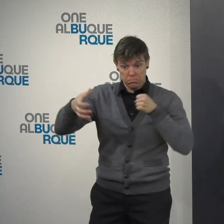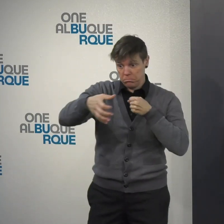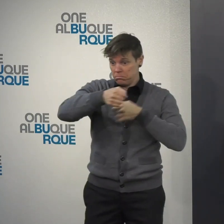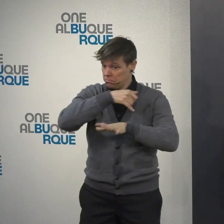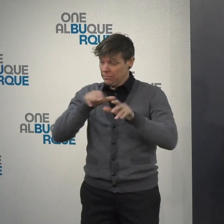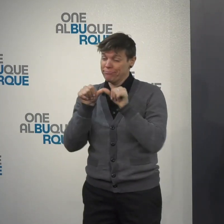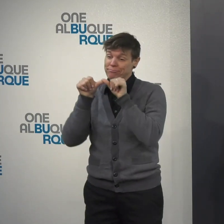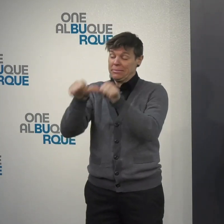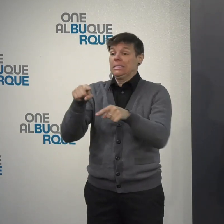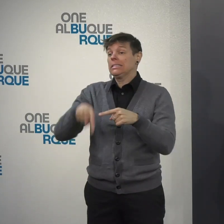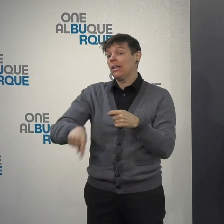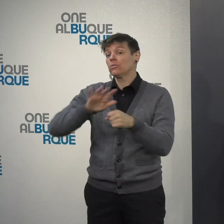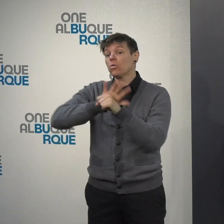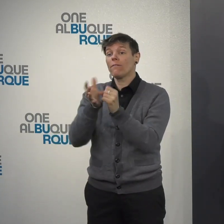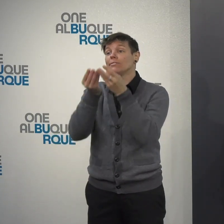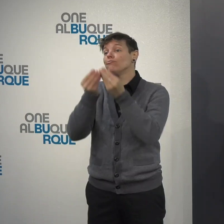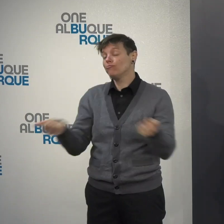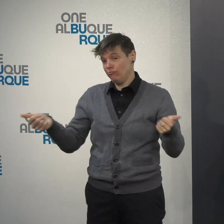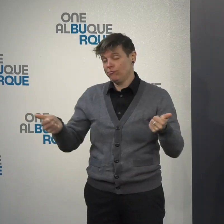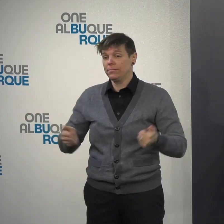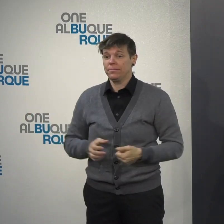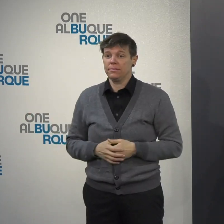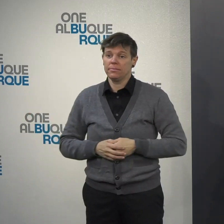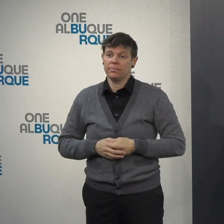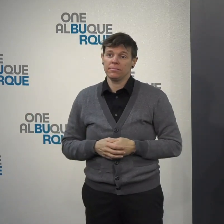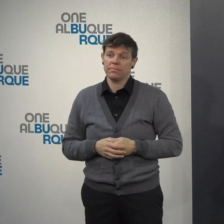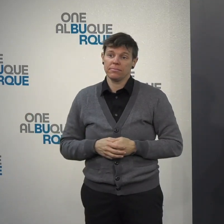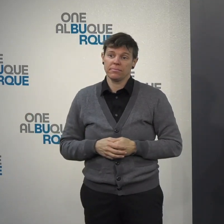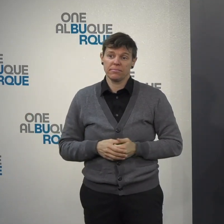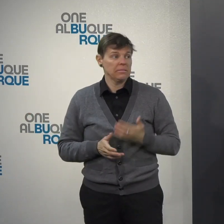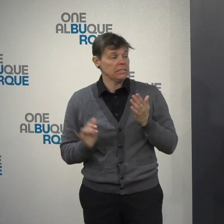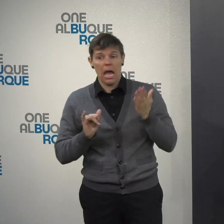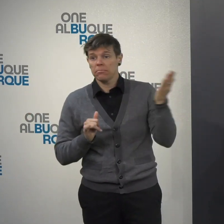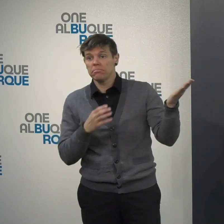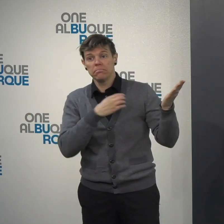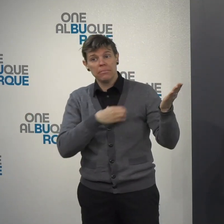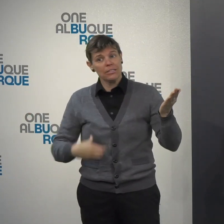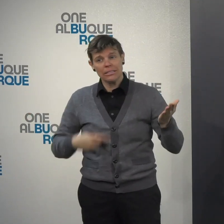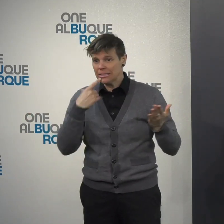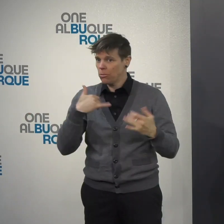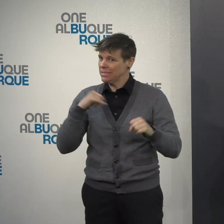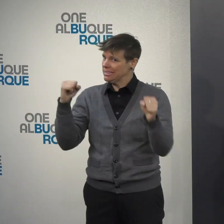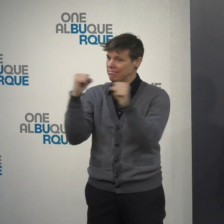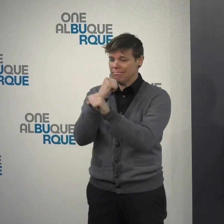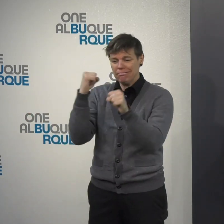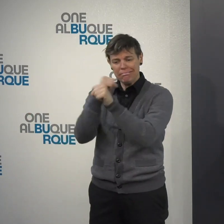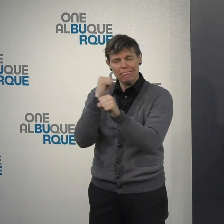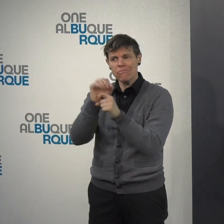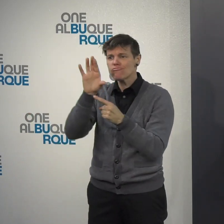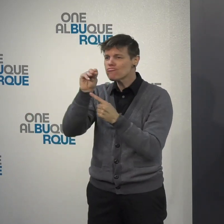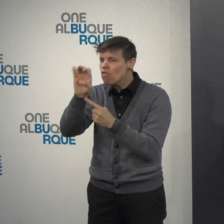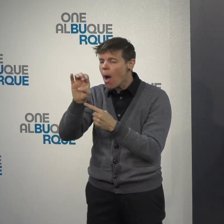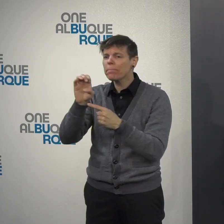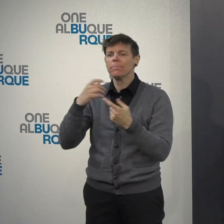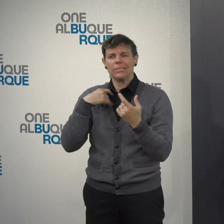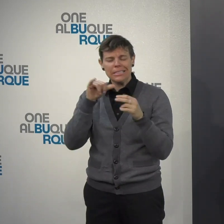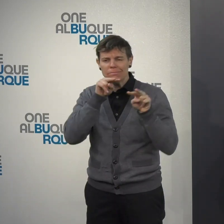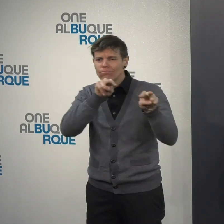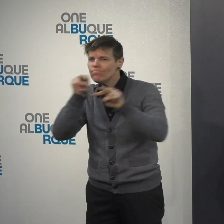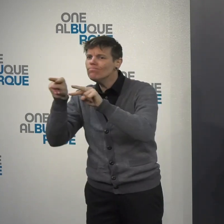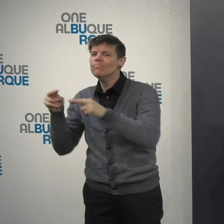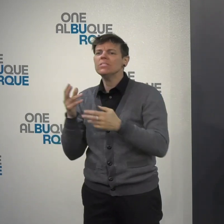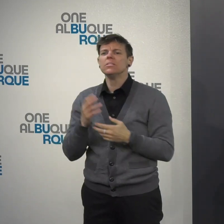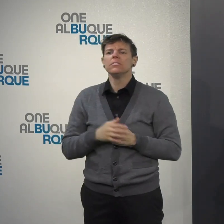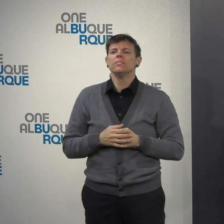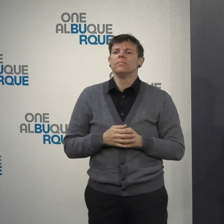seen stories again, some of the arrests that they're making. I mean, these people, they have to go close contact with. We encourage them to wear their mask